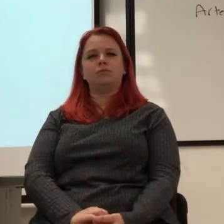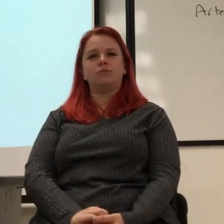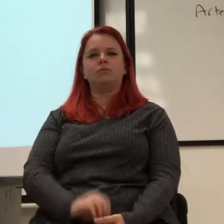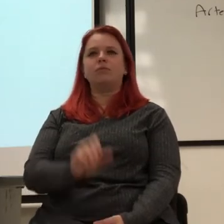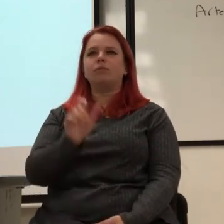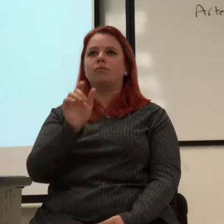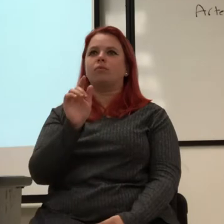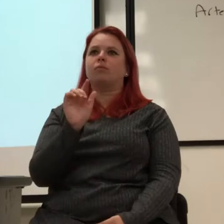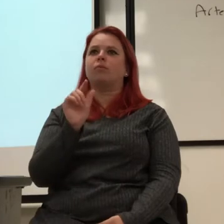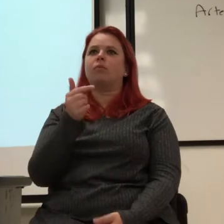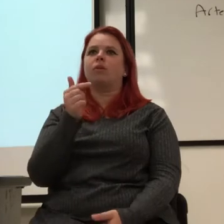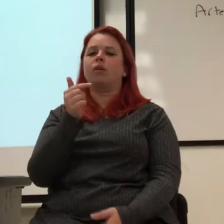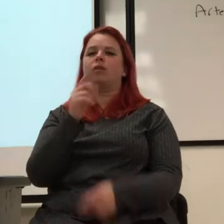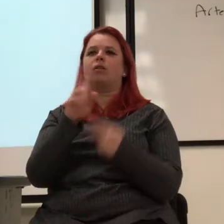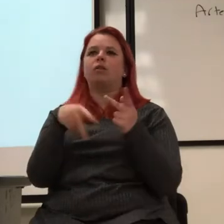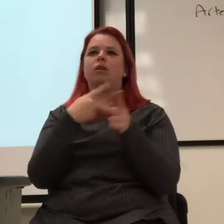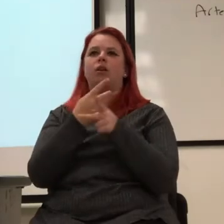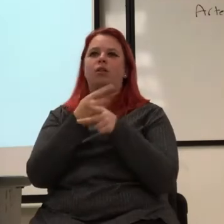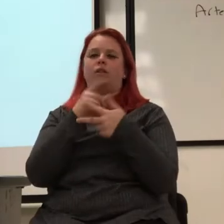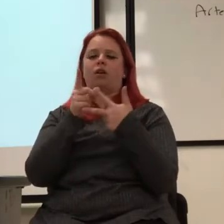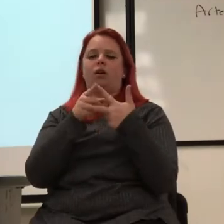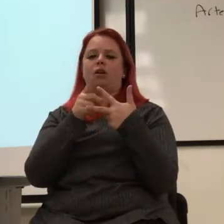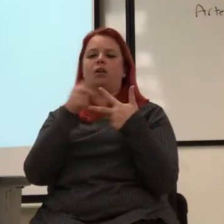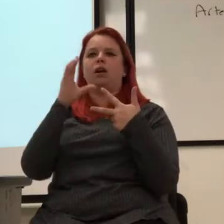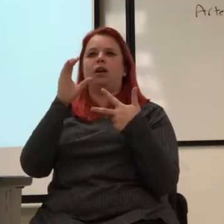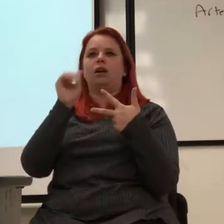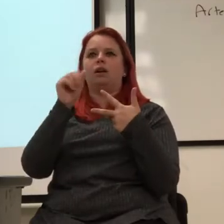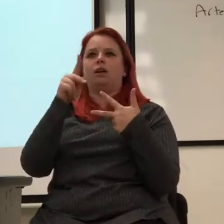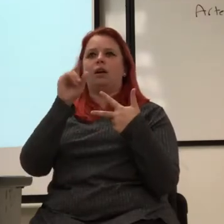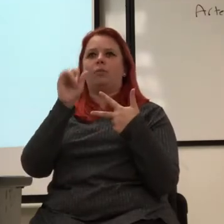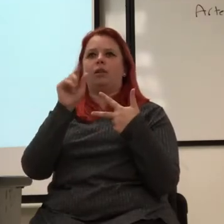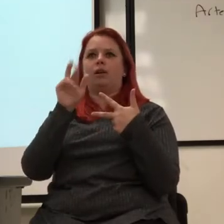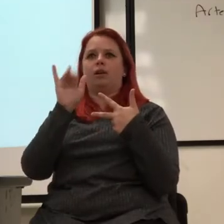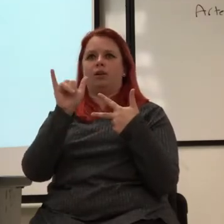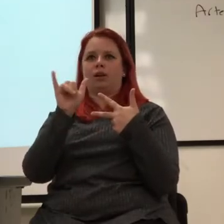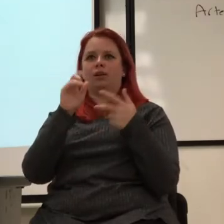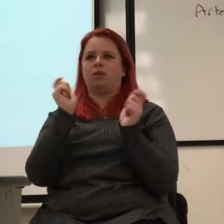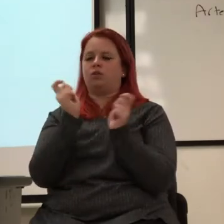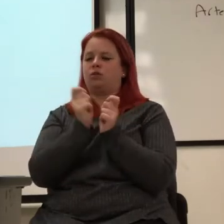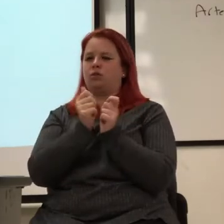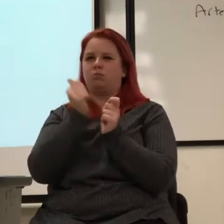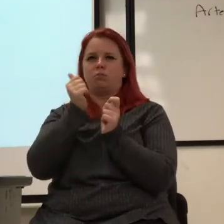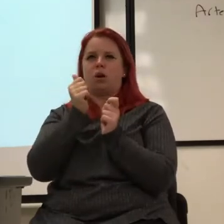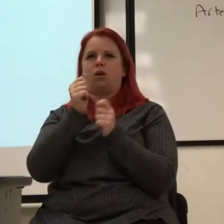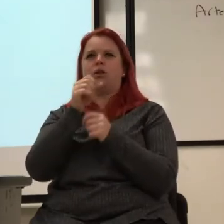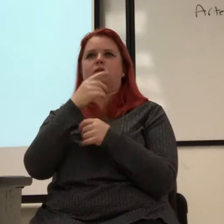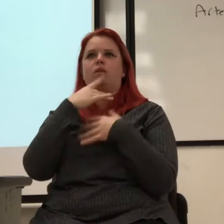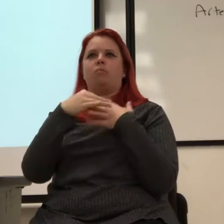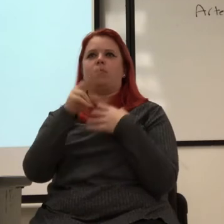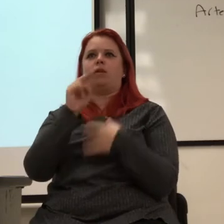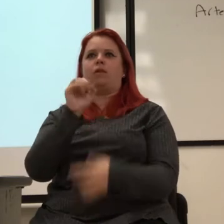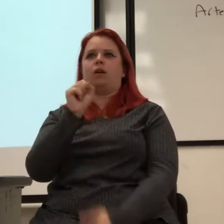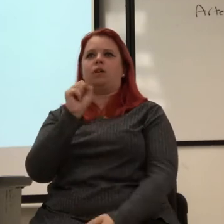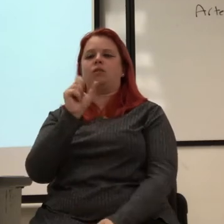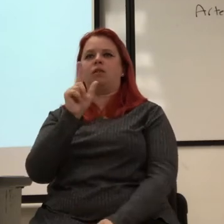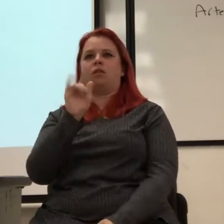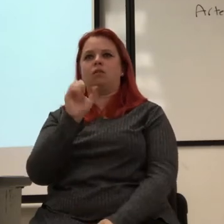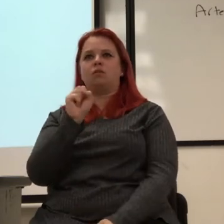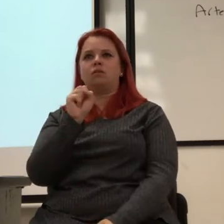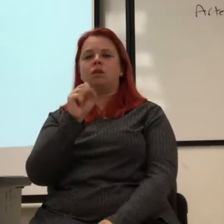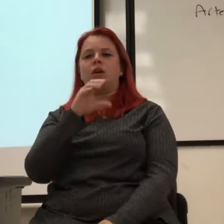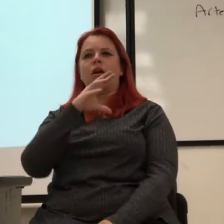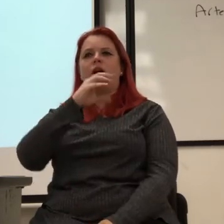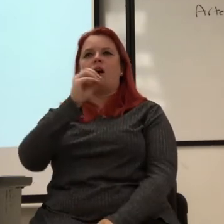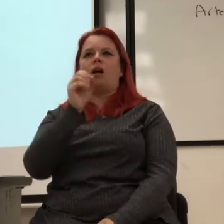Another kind of blood vessel is the capillary. They're the smallest blood vessels, and the walls are so thin, they actually allow exchange